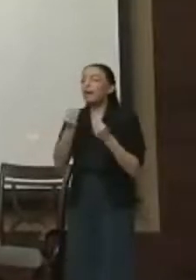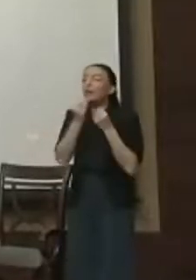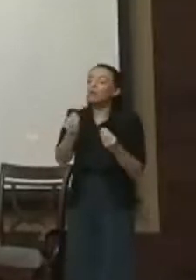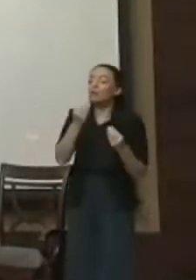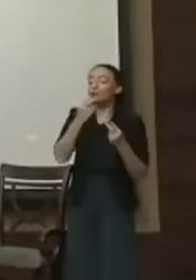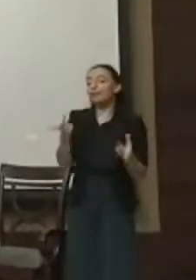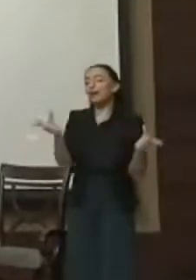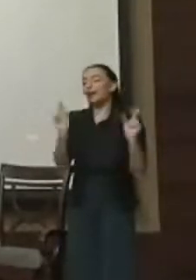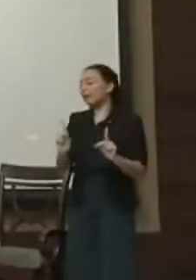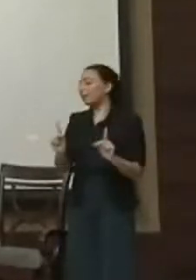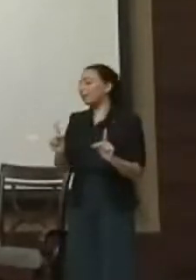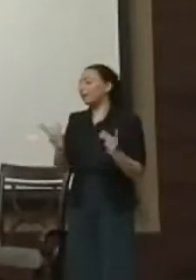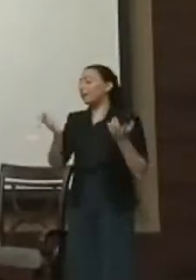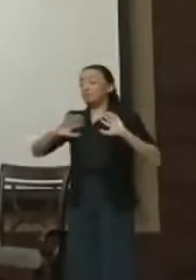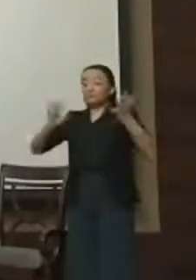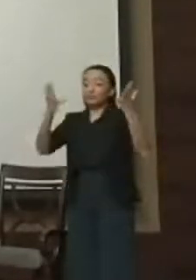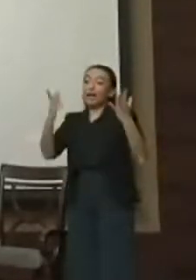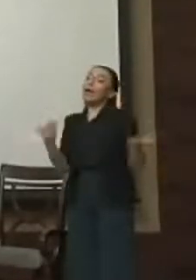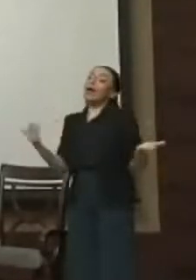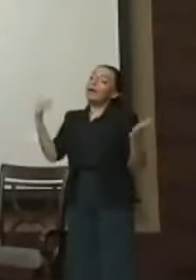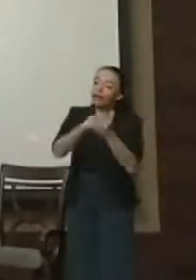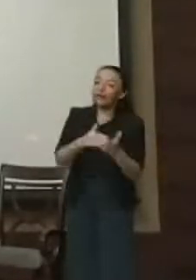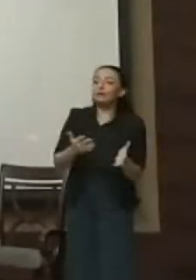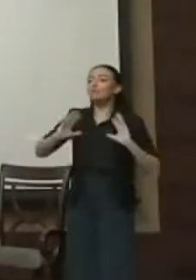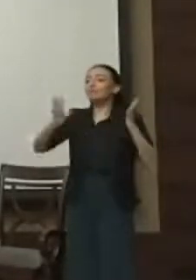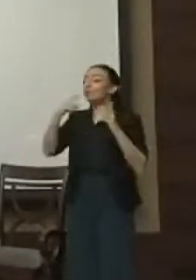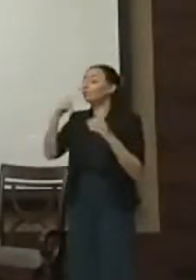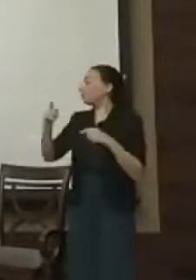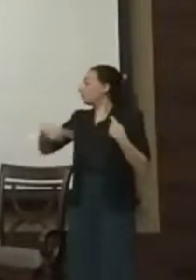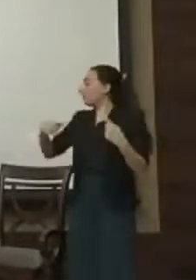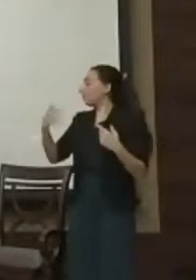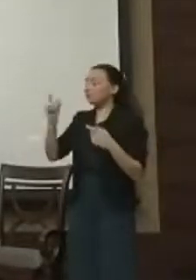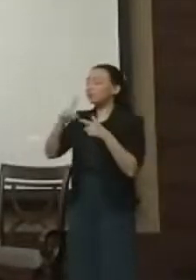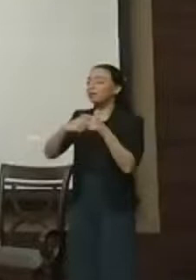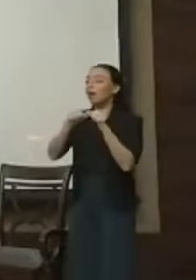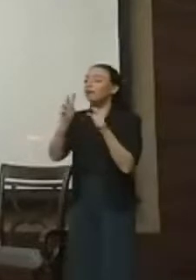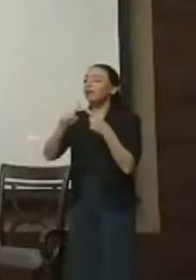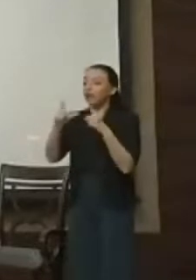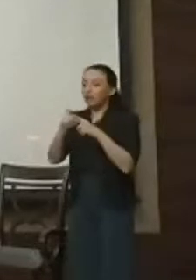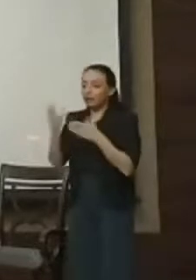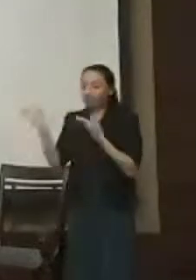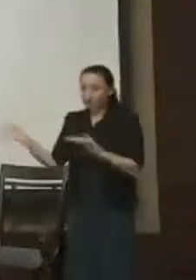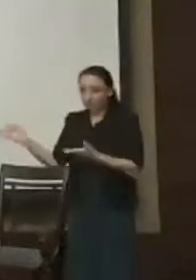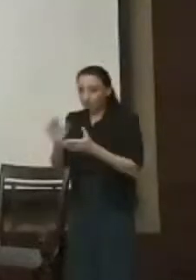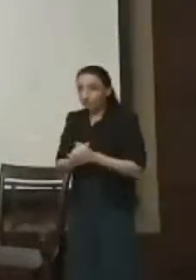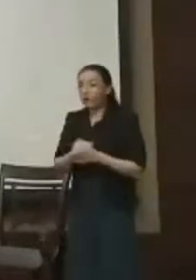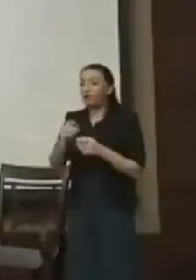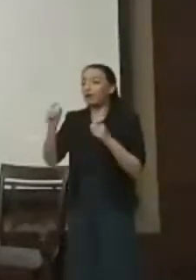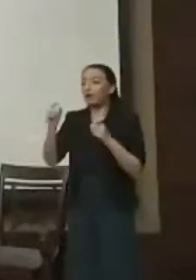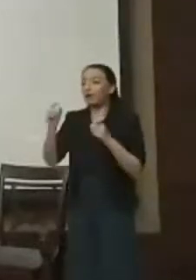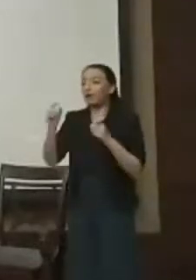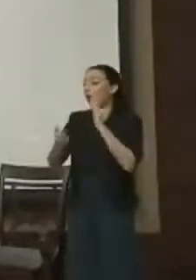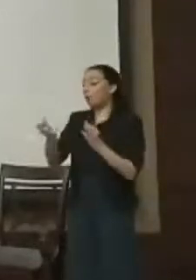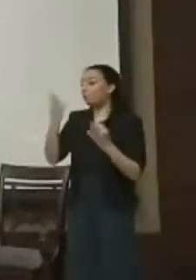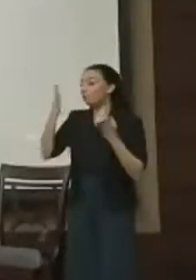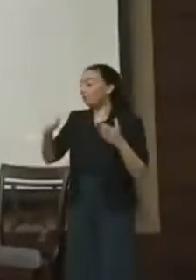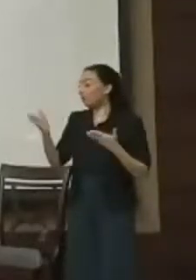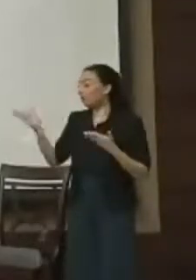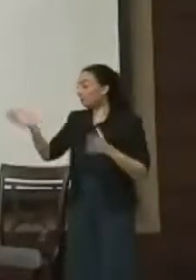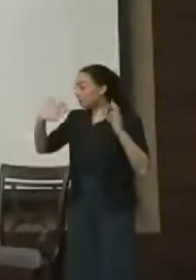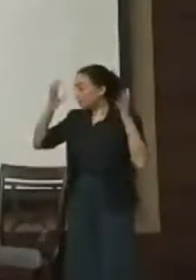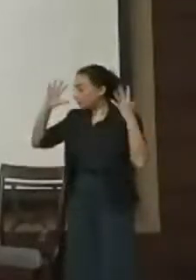round of applause for Padma Shri Javed Ahmed Tak for this being receiving the first